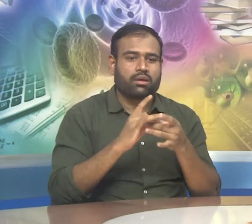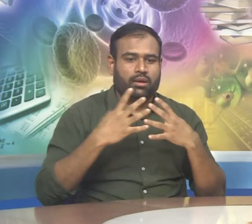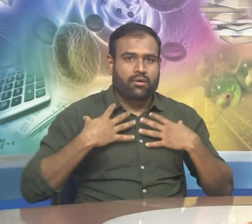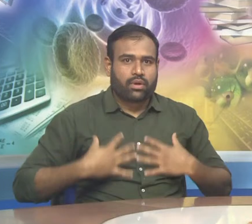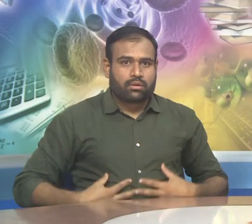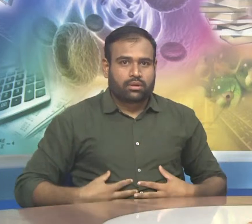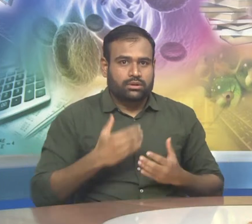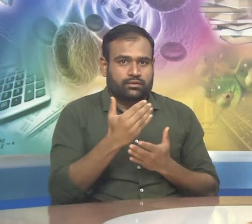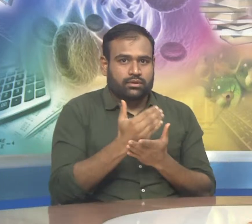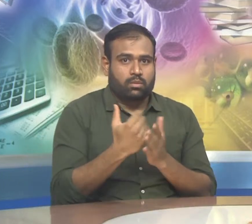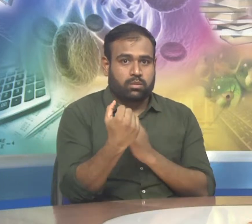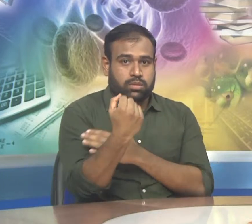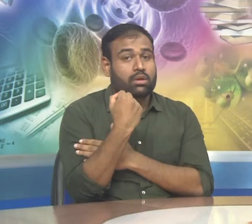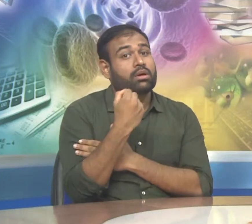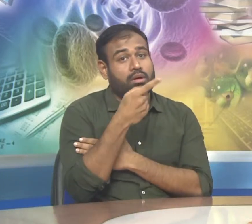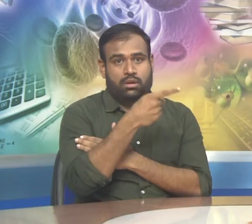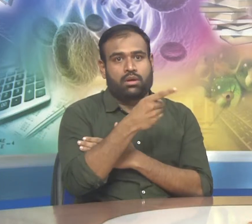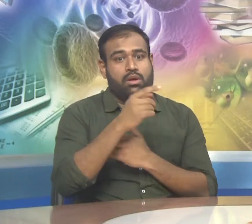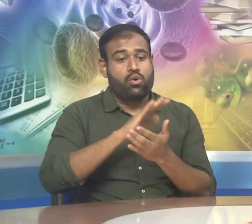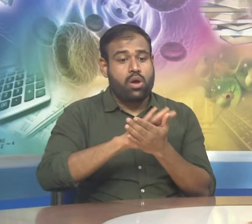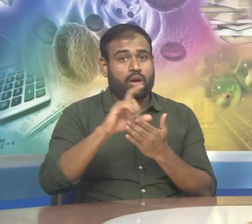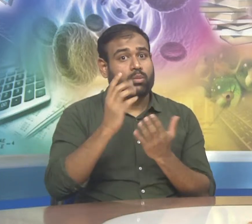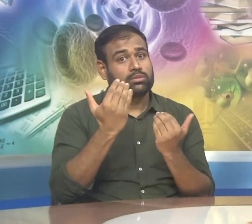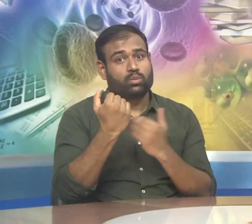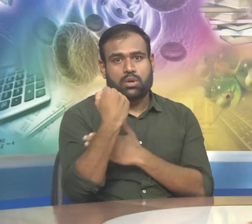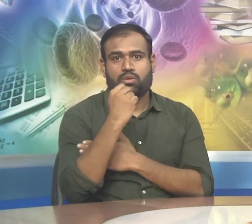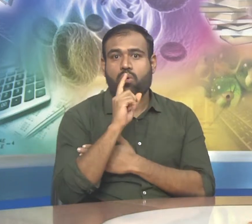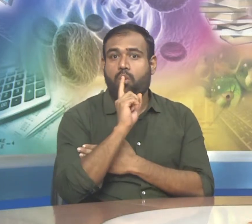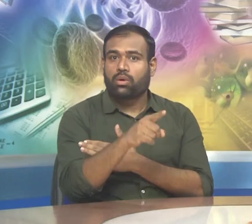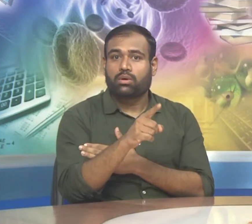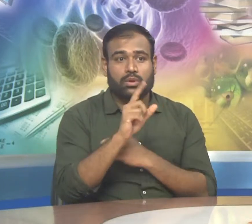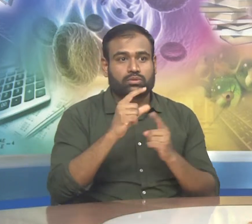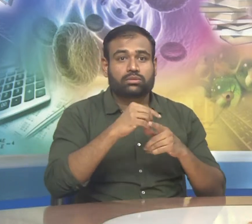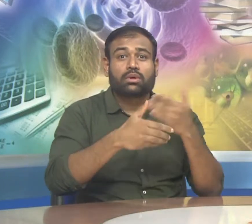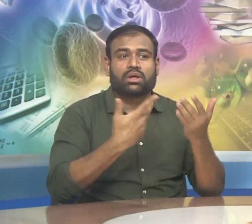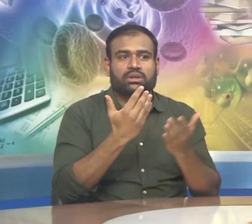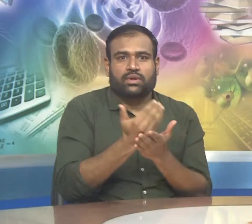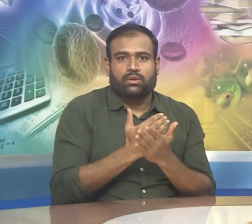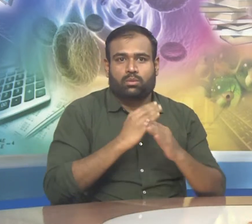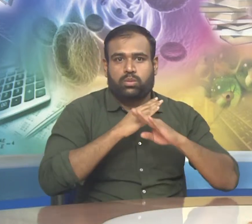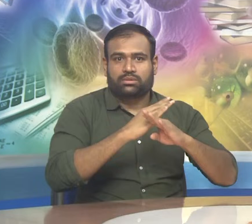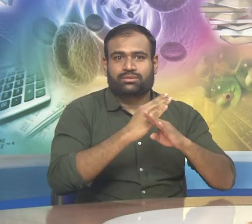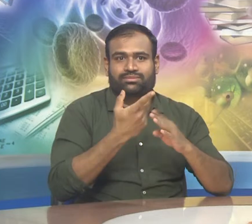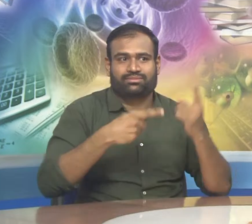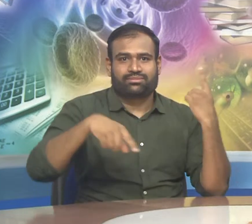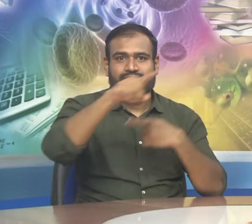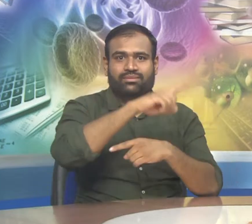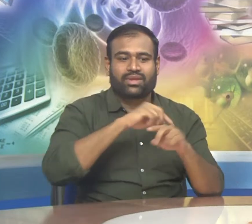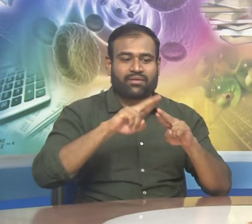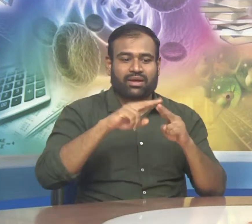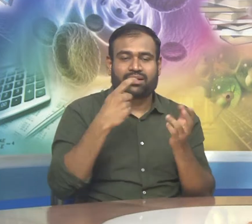orders, writs to restore the fundamental rights of the people under the right